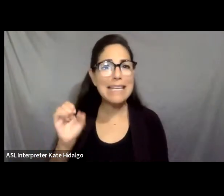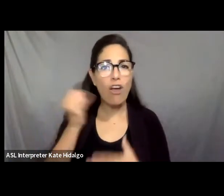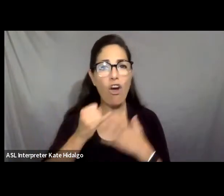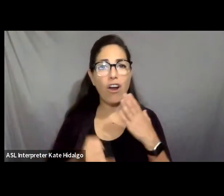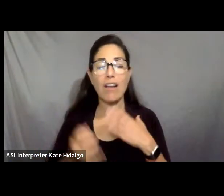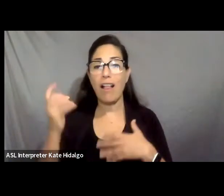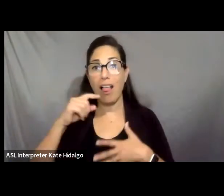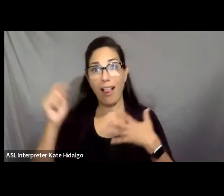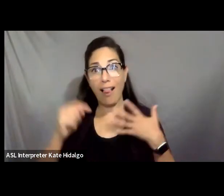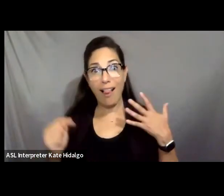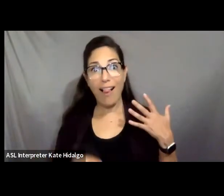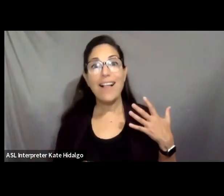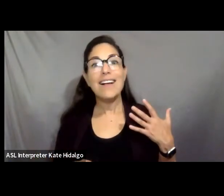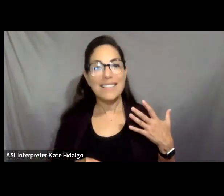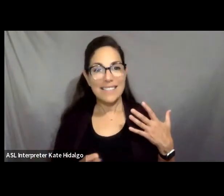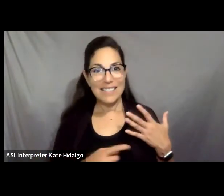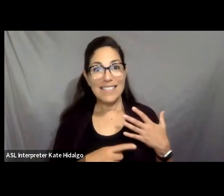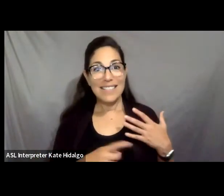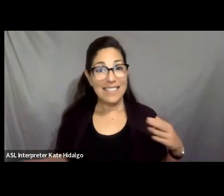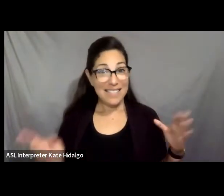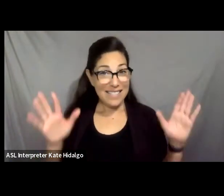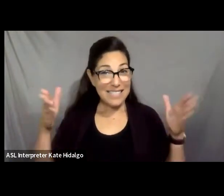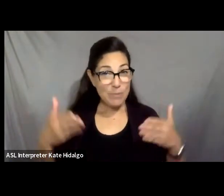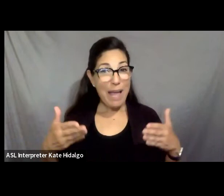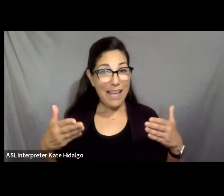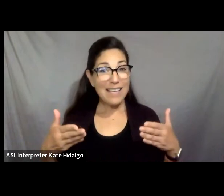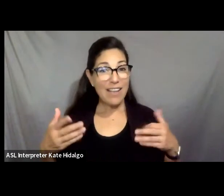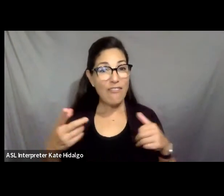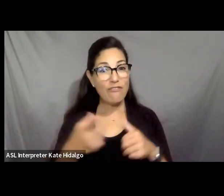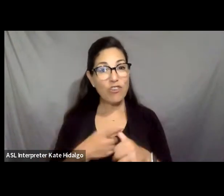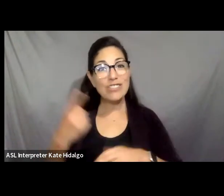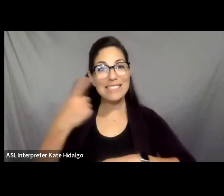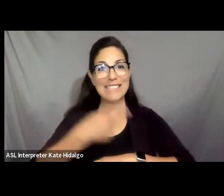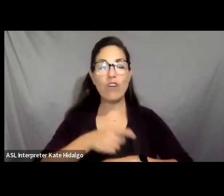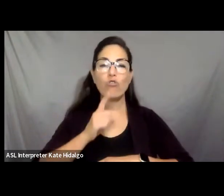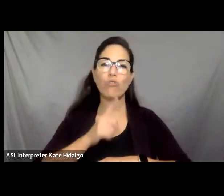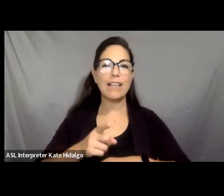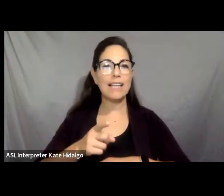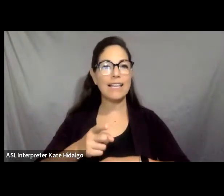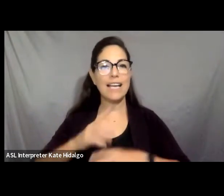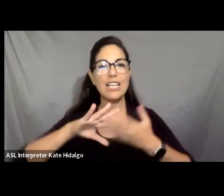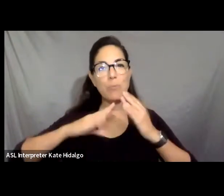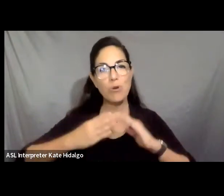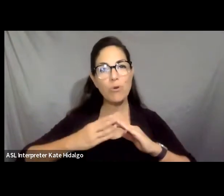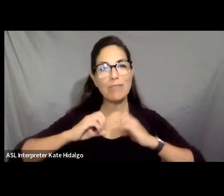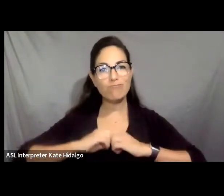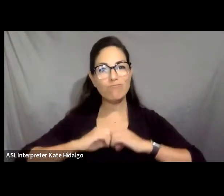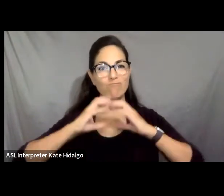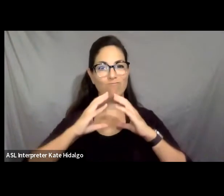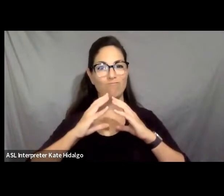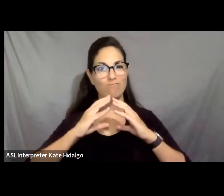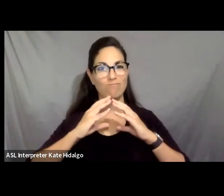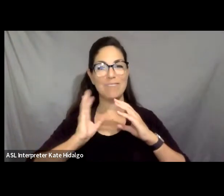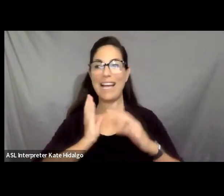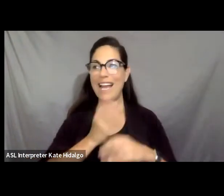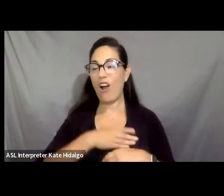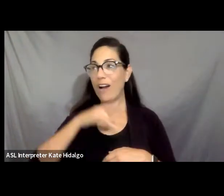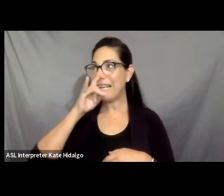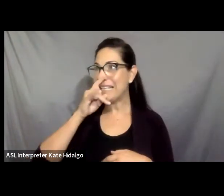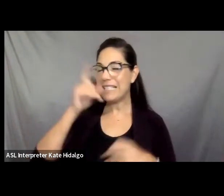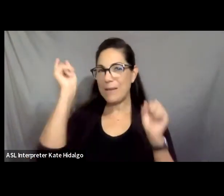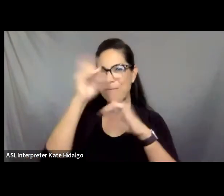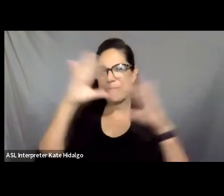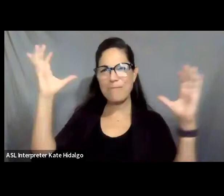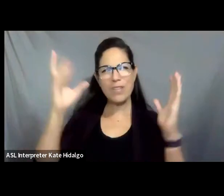And they spent, the first day we really did a lot of community building and having our kids think about what is in